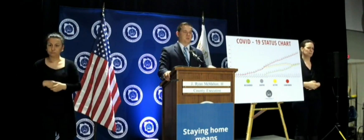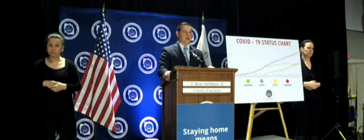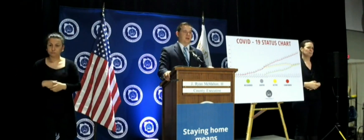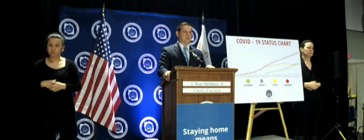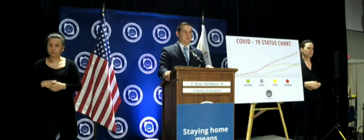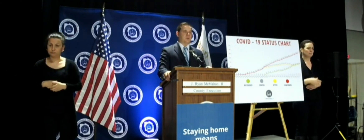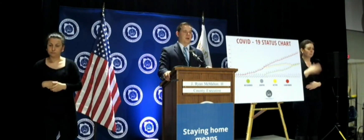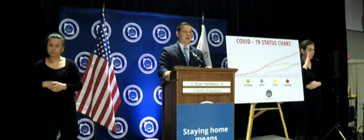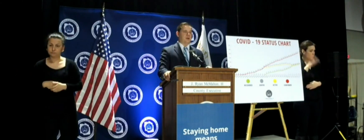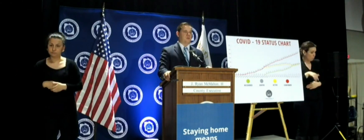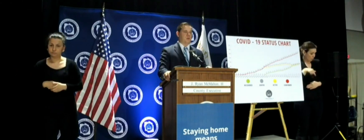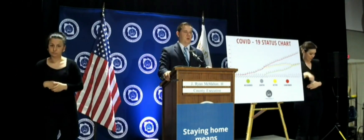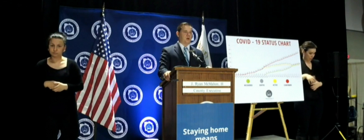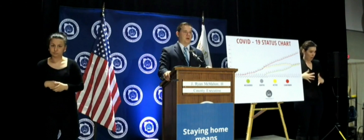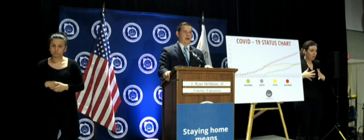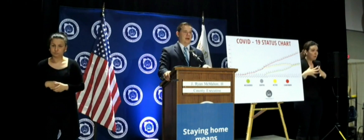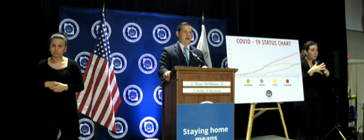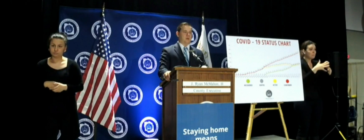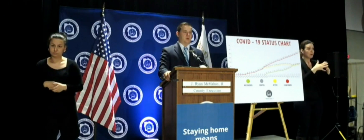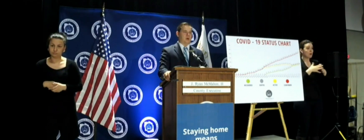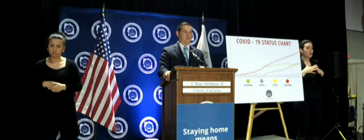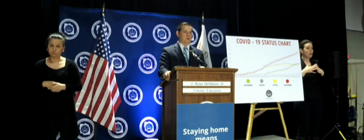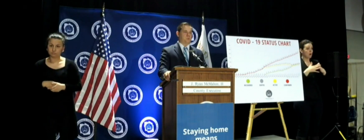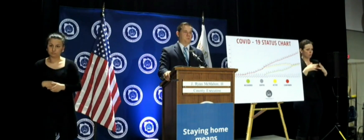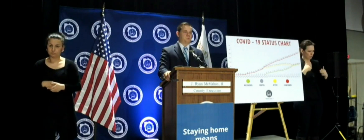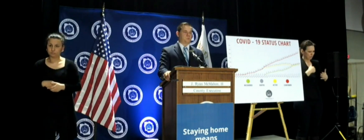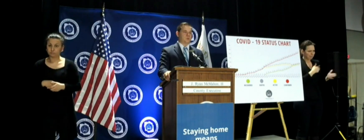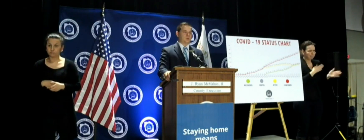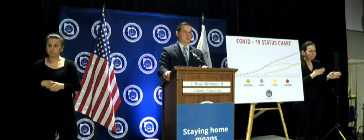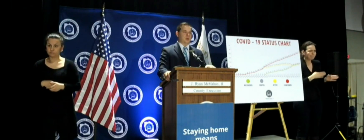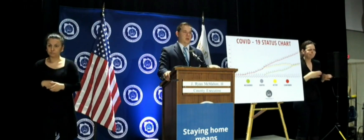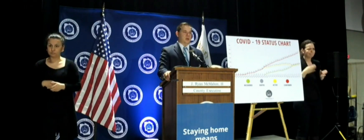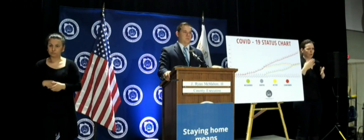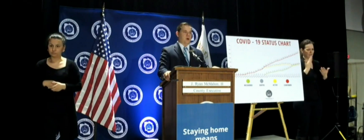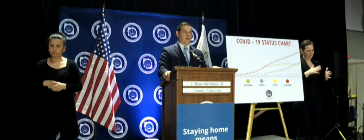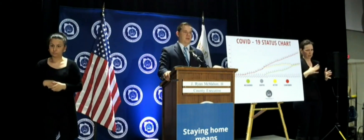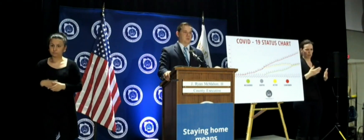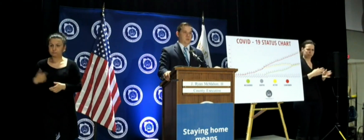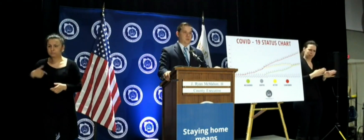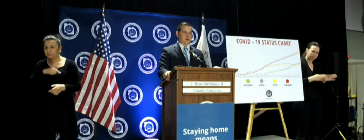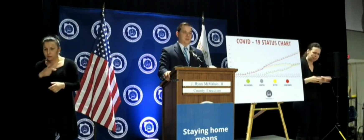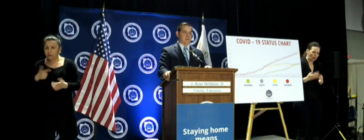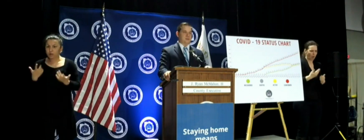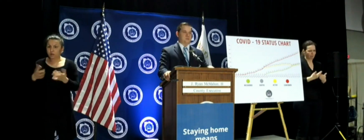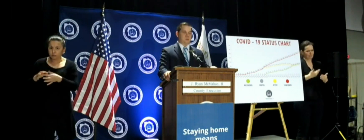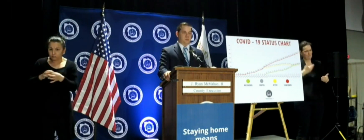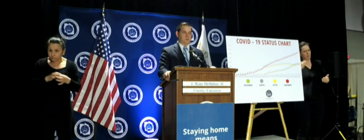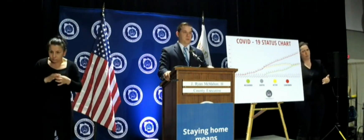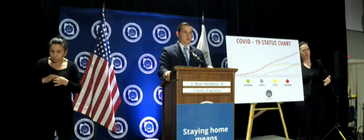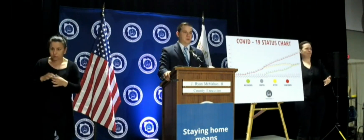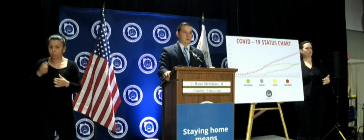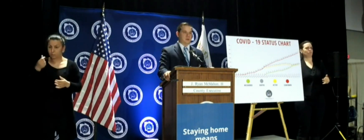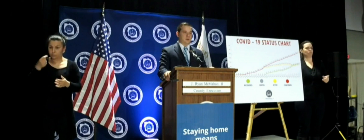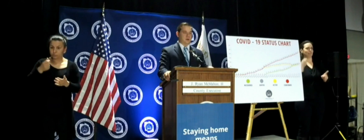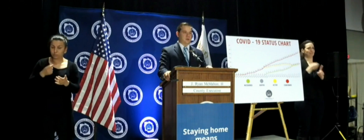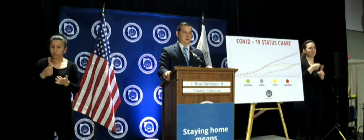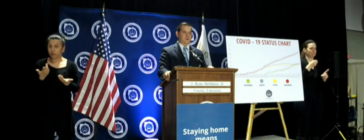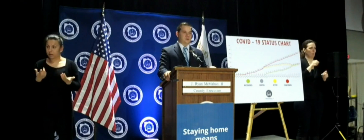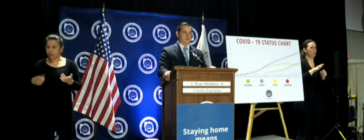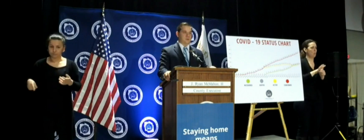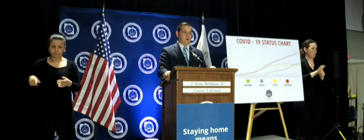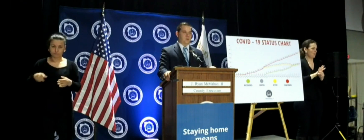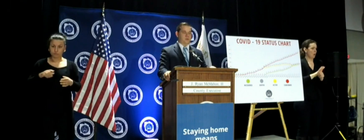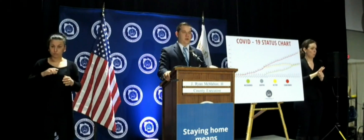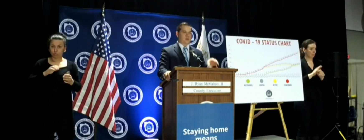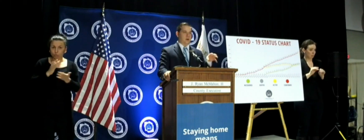is planning and preparing for an economic recovery. And part of that's a restart, and that makes people